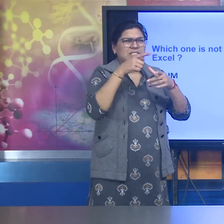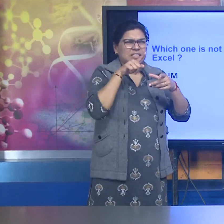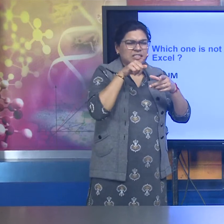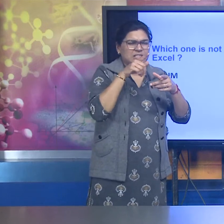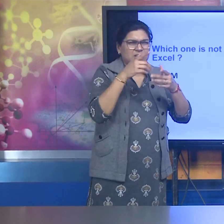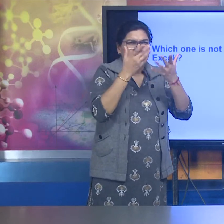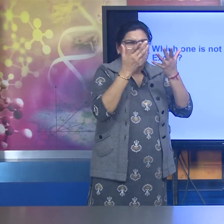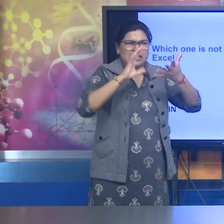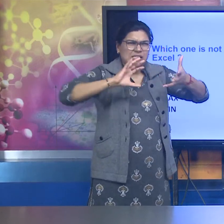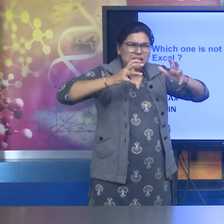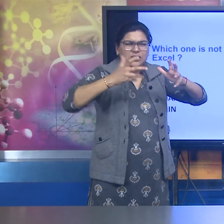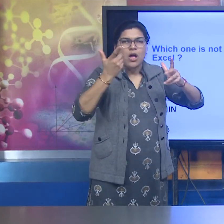average.